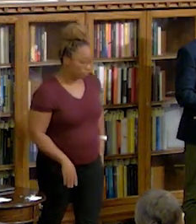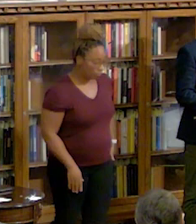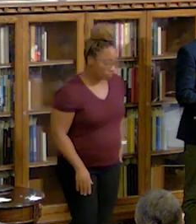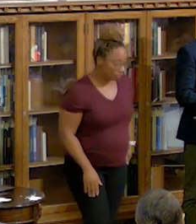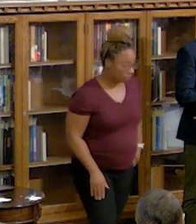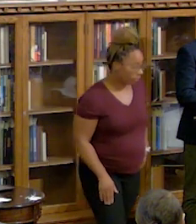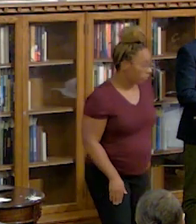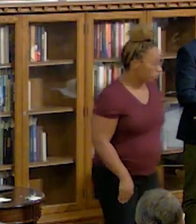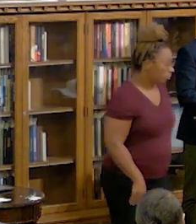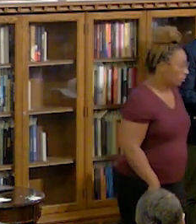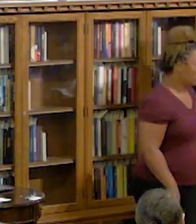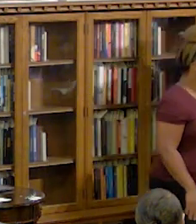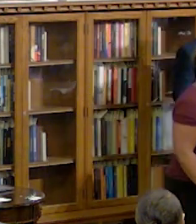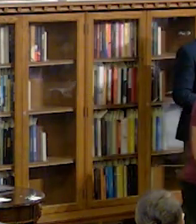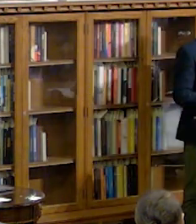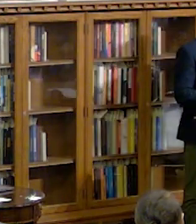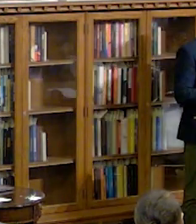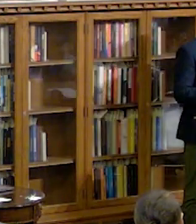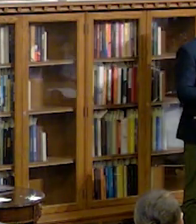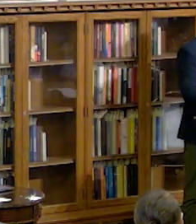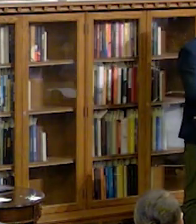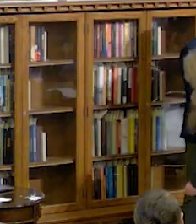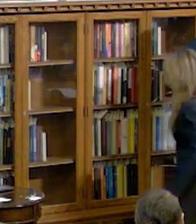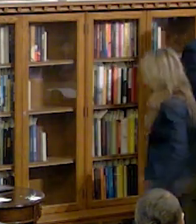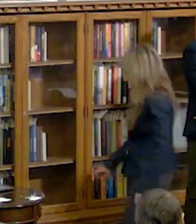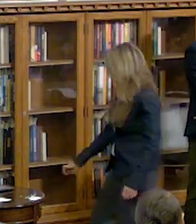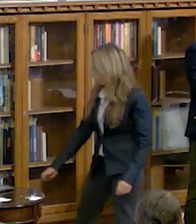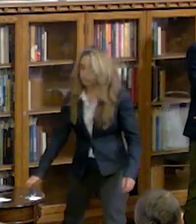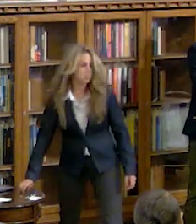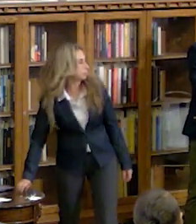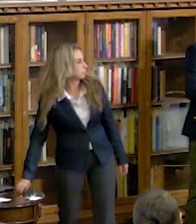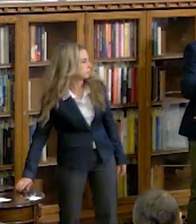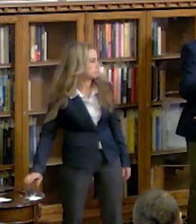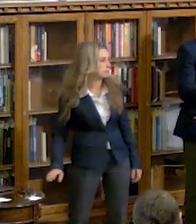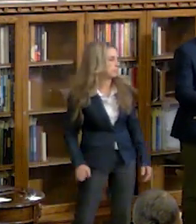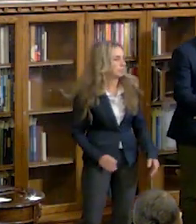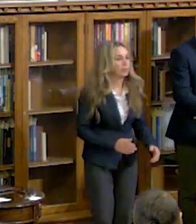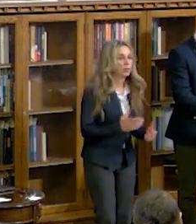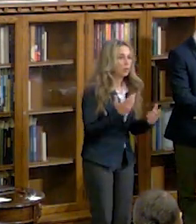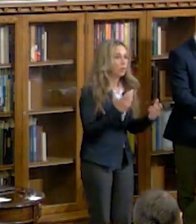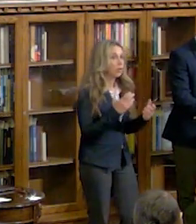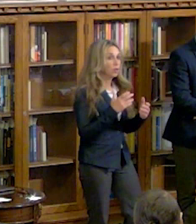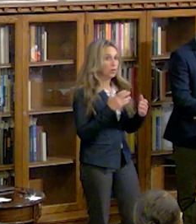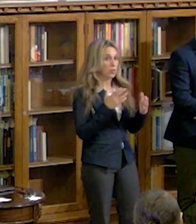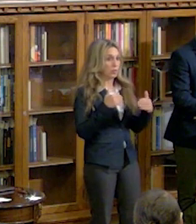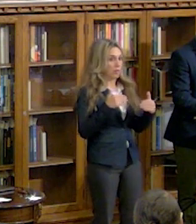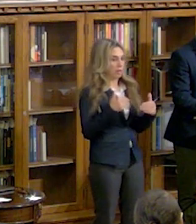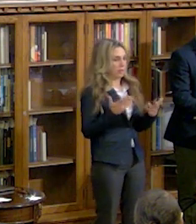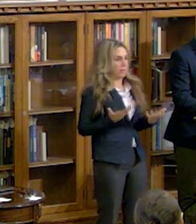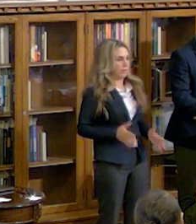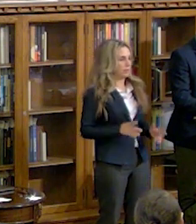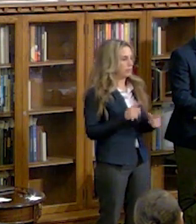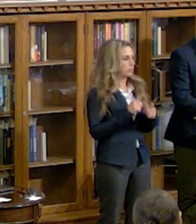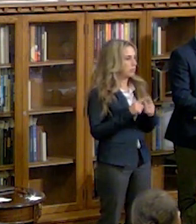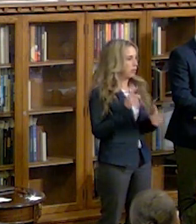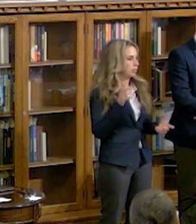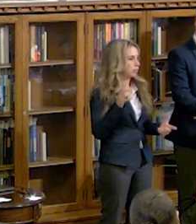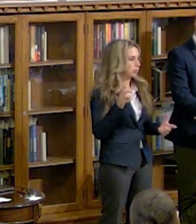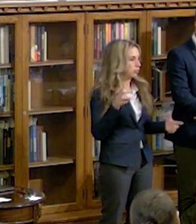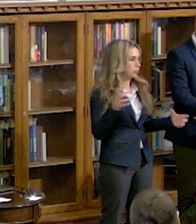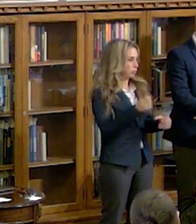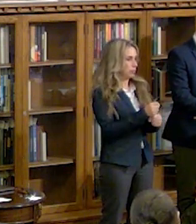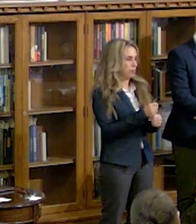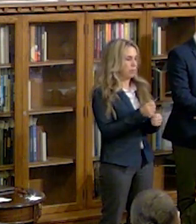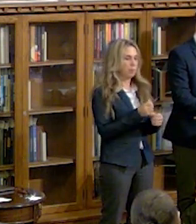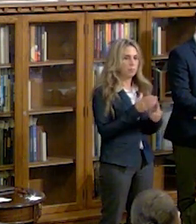so while those words were very deserving of a clause we haven't quite finished but just to kind of wrap things up um I want to